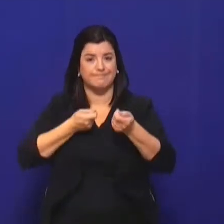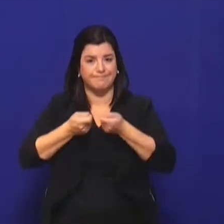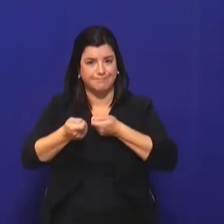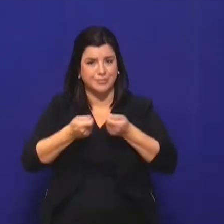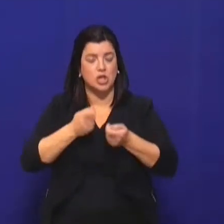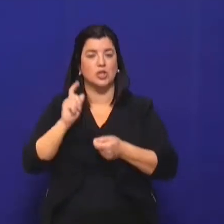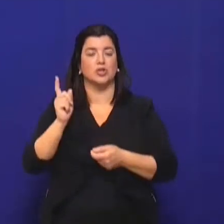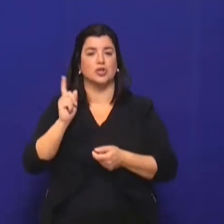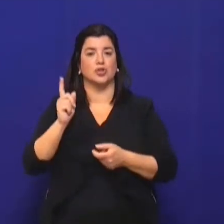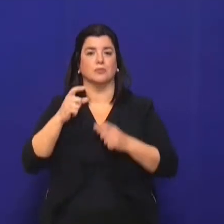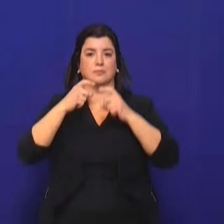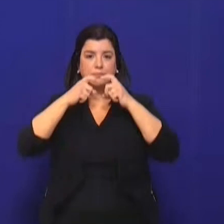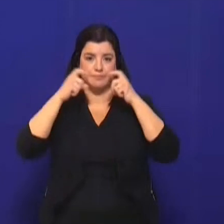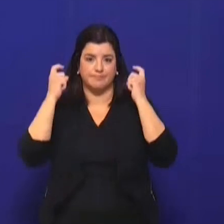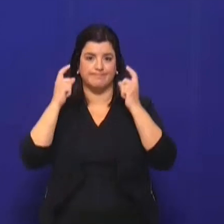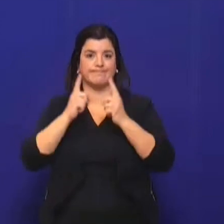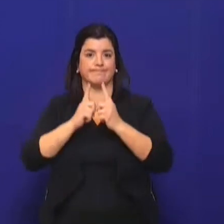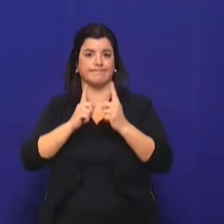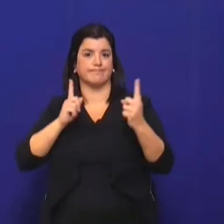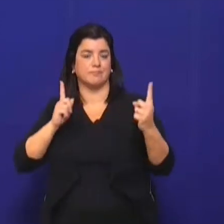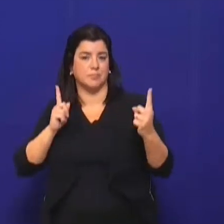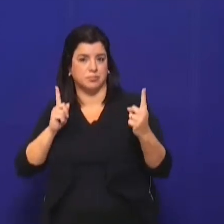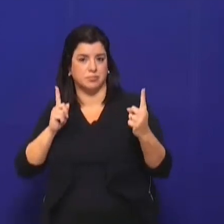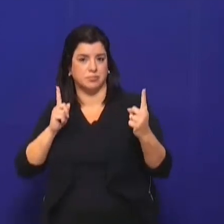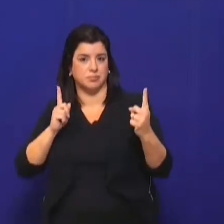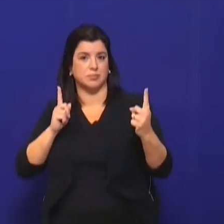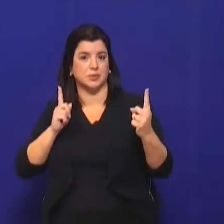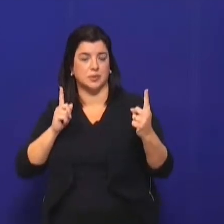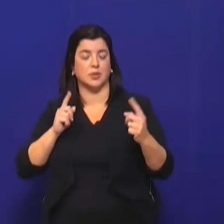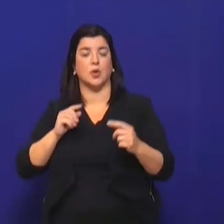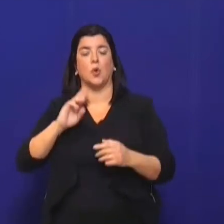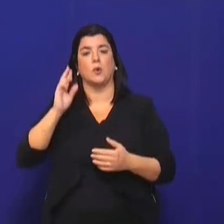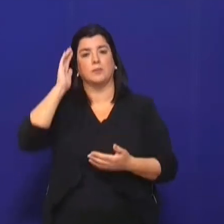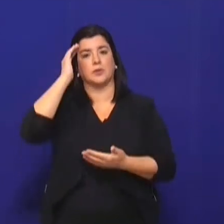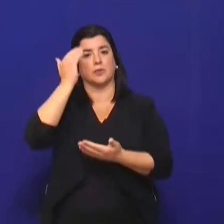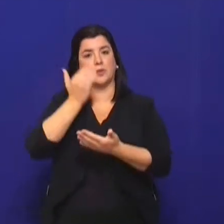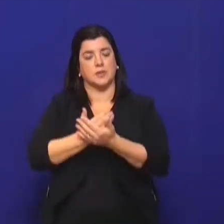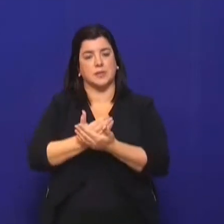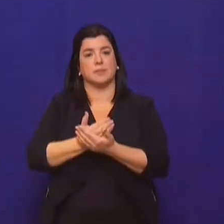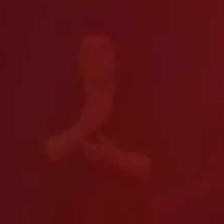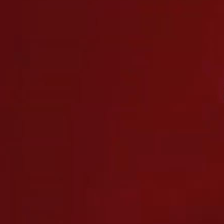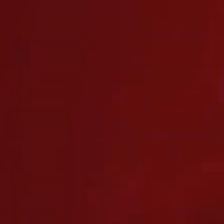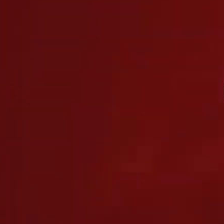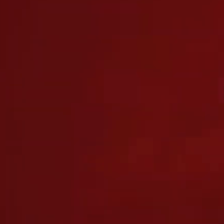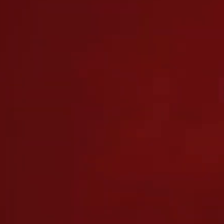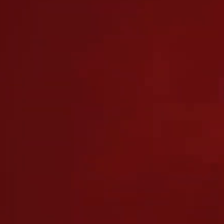ta' mitigazzjoni li għandna, nżommu lil nfusna u l-dawk ta' madwarna sejf. Grazzi.